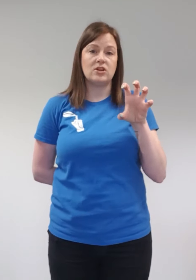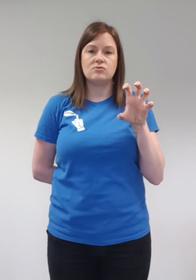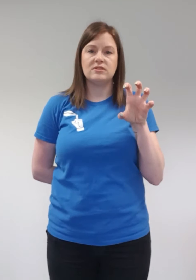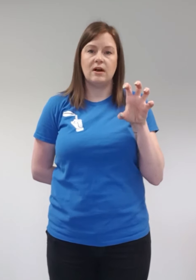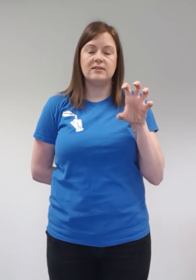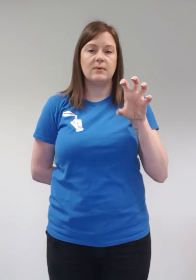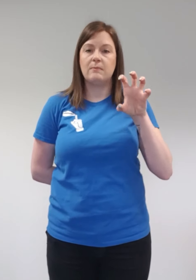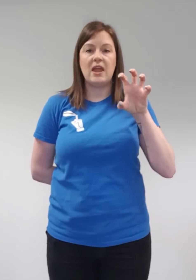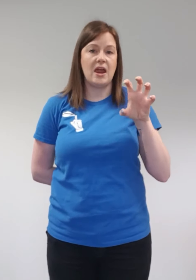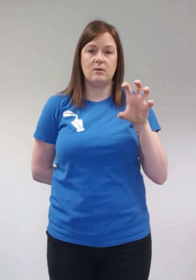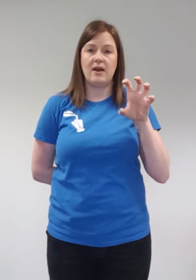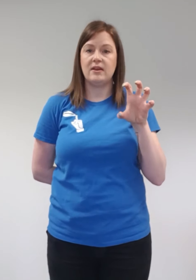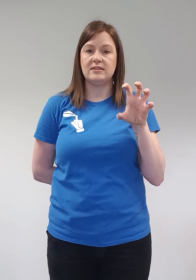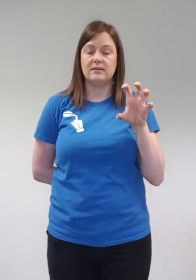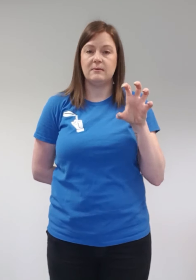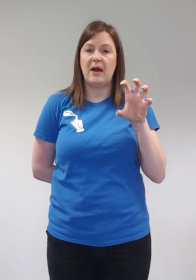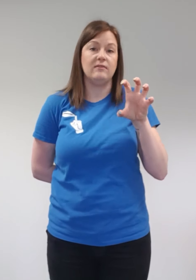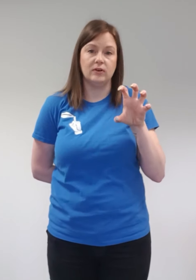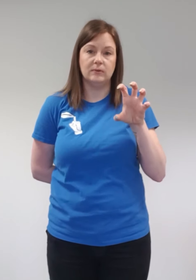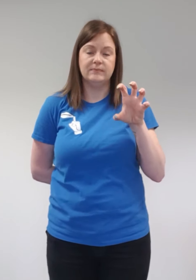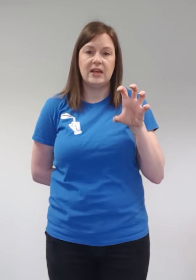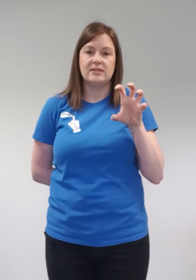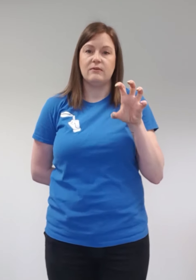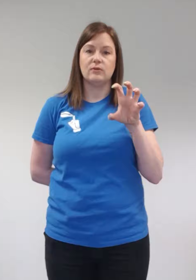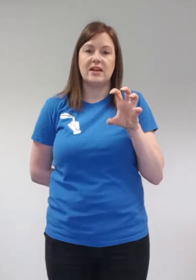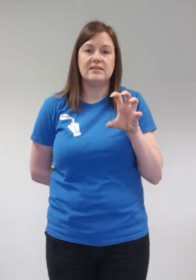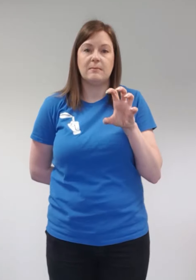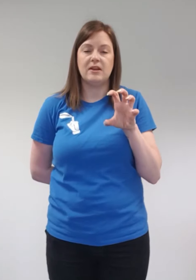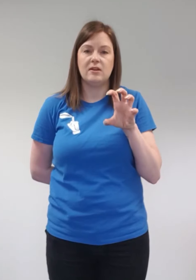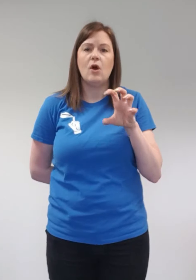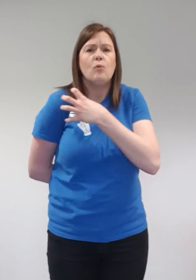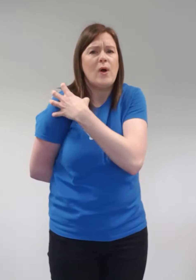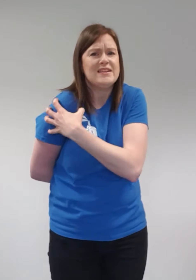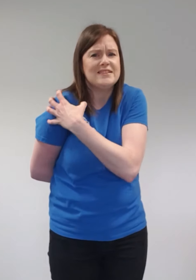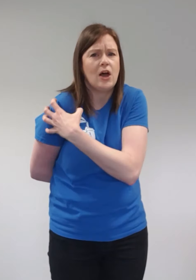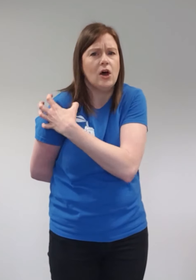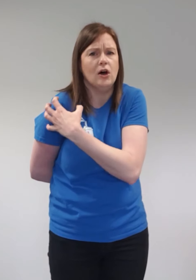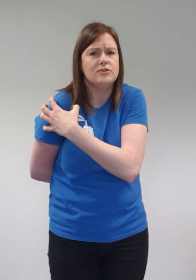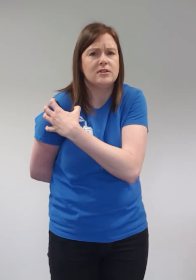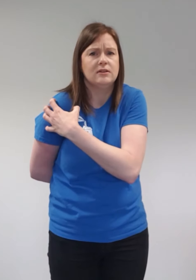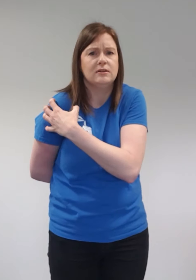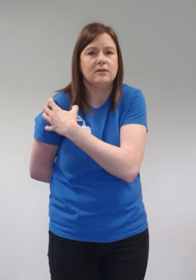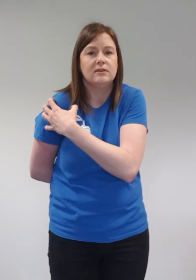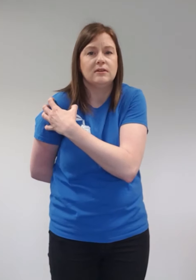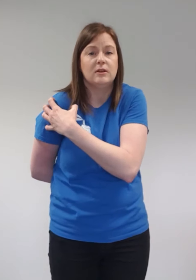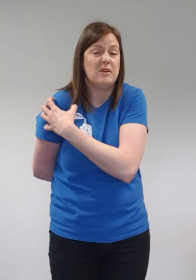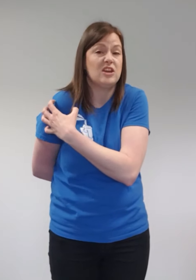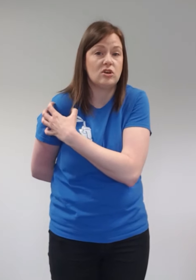directional sign, so it can be anywhere that is painful. So if you're saying to somebody, where does it hurt? It could be their